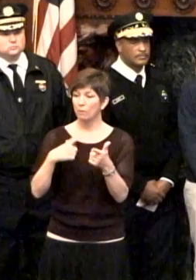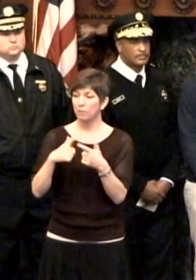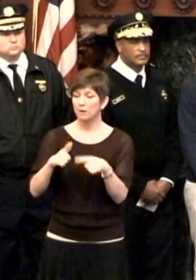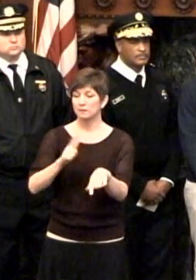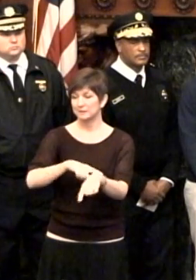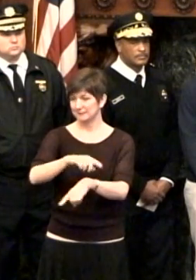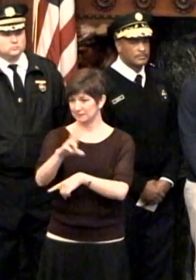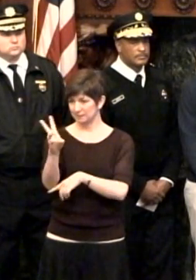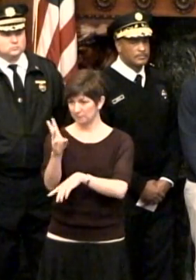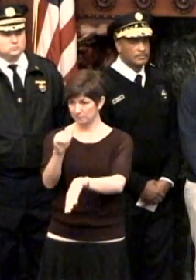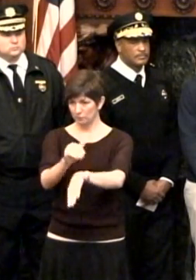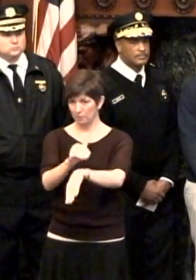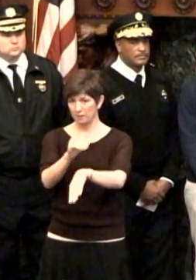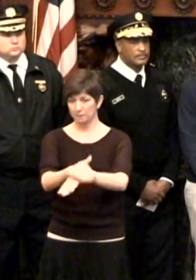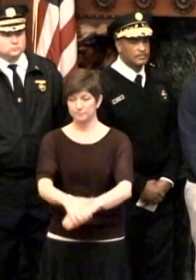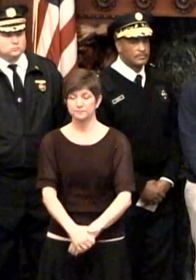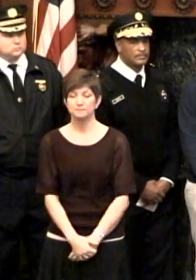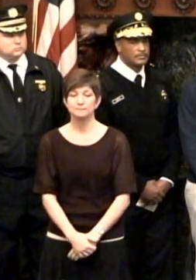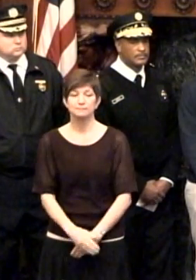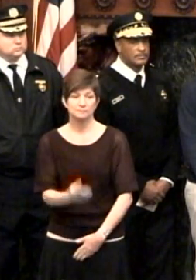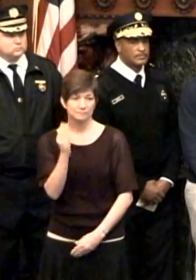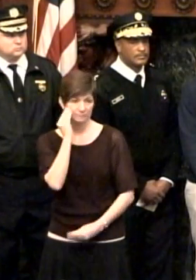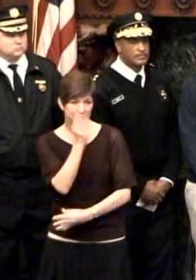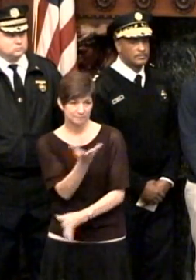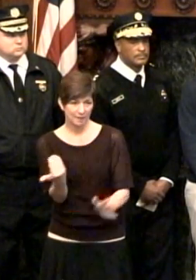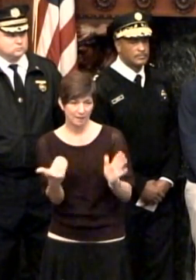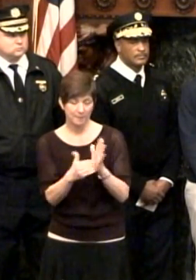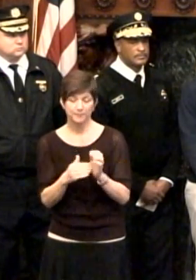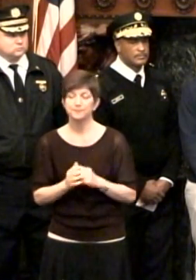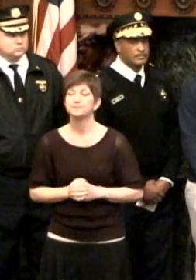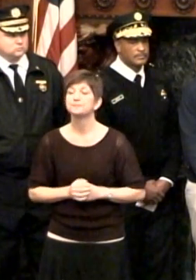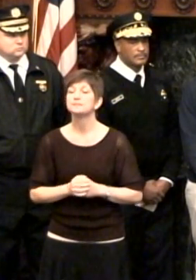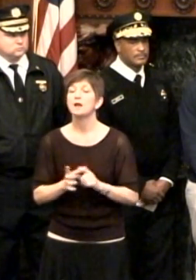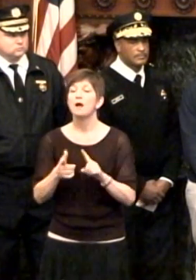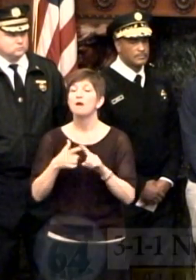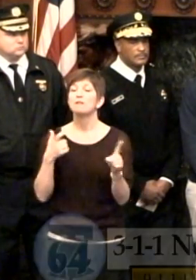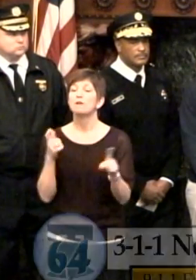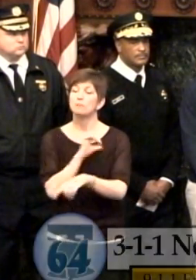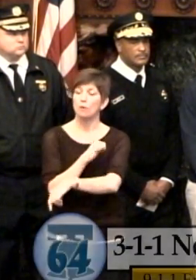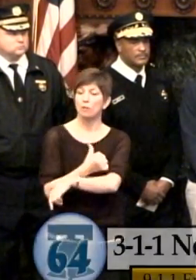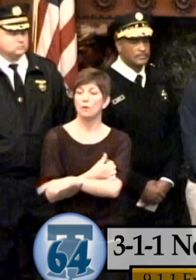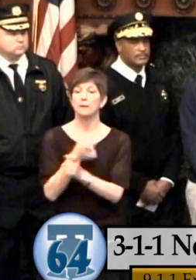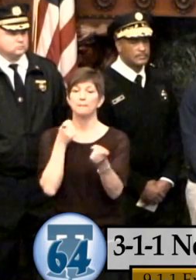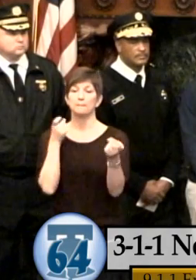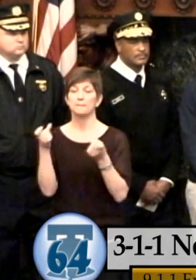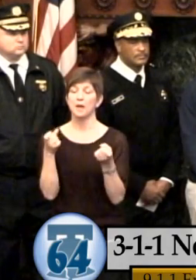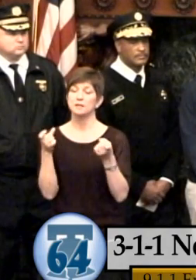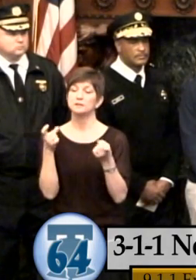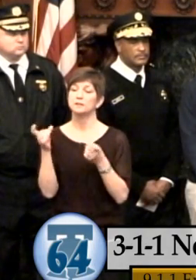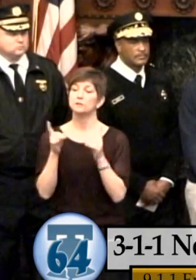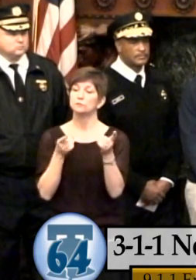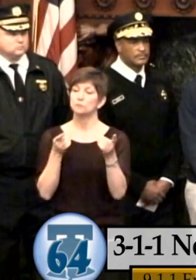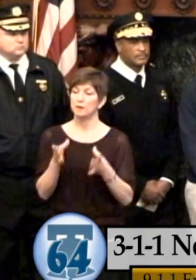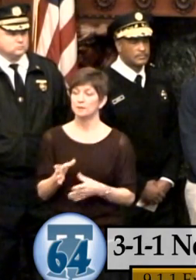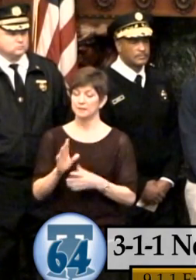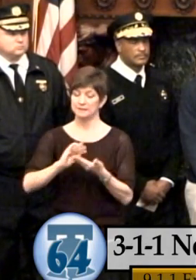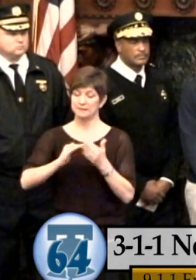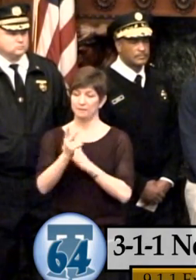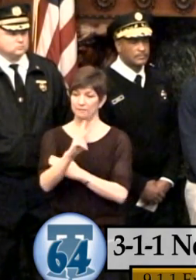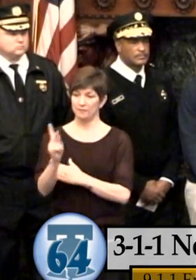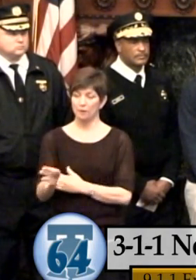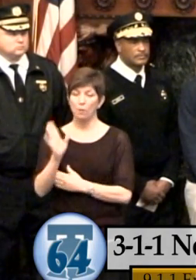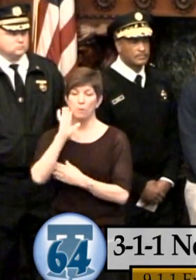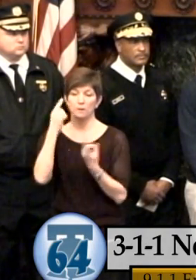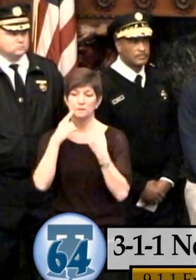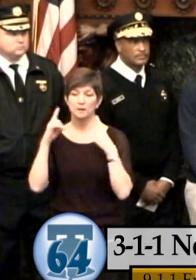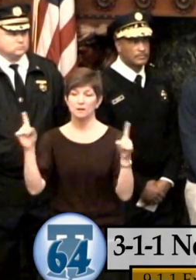6 p.m. today. Let me say that again. Under the direction and authority of the Managing Director, the City of Philadelphia will declare